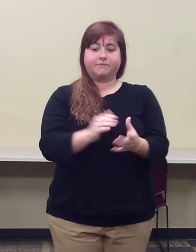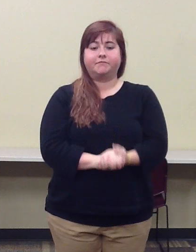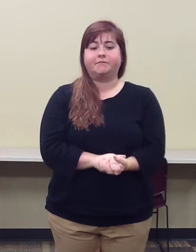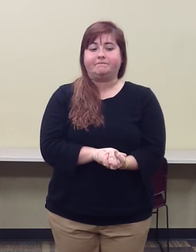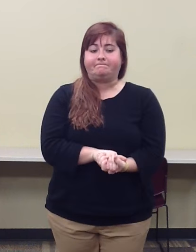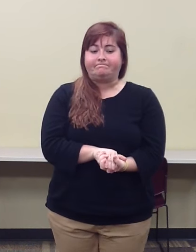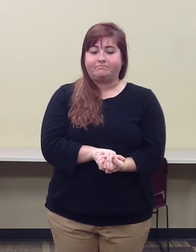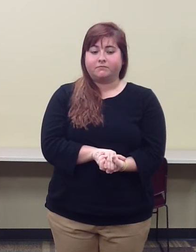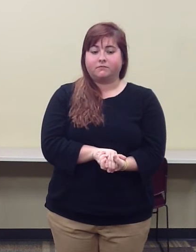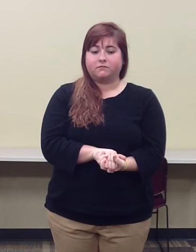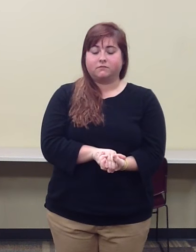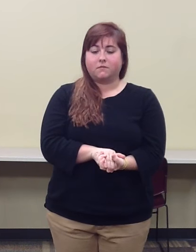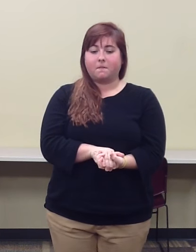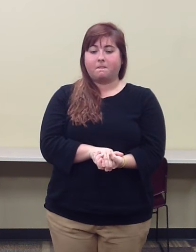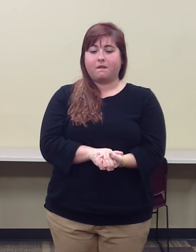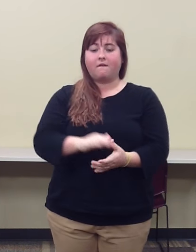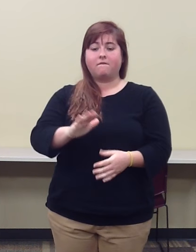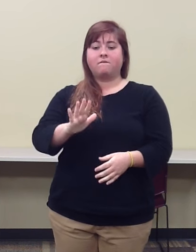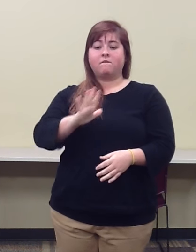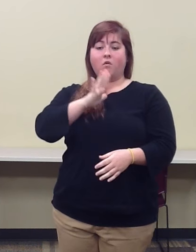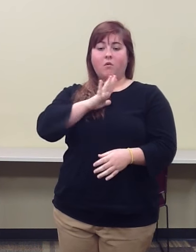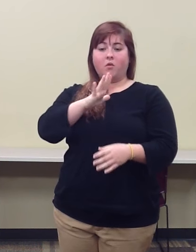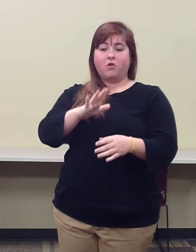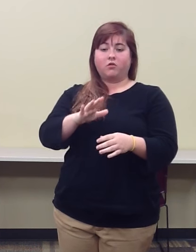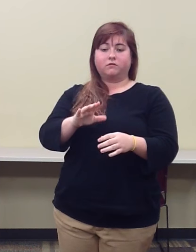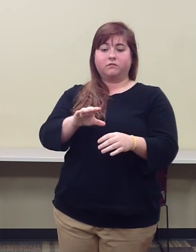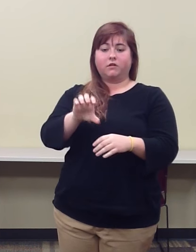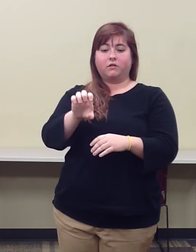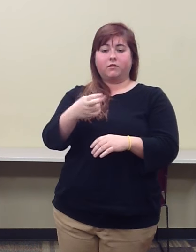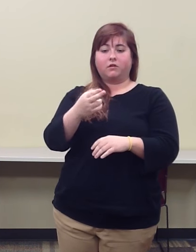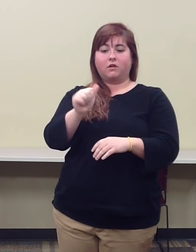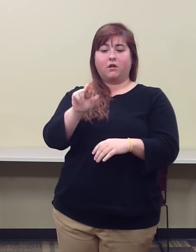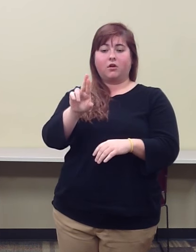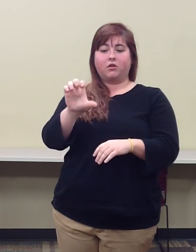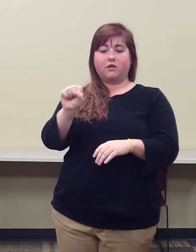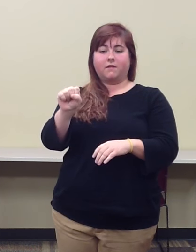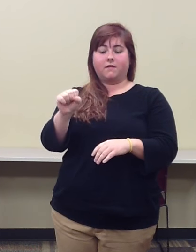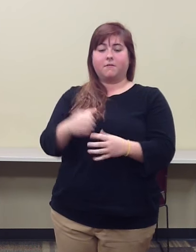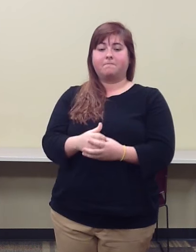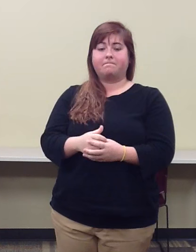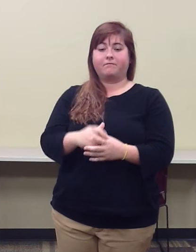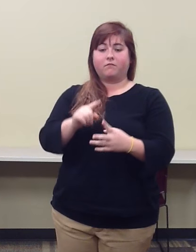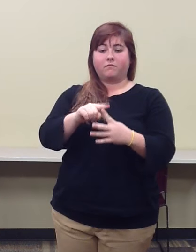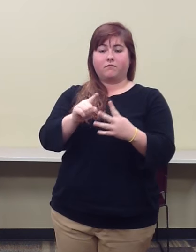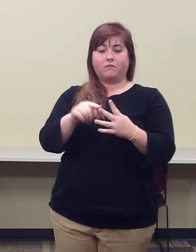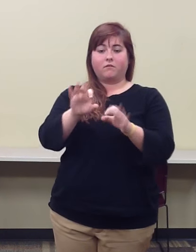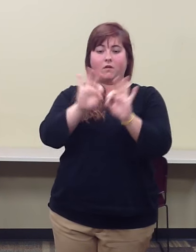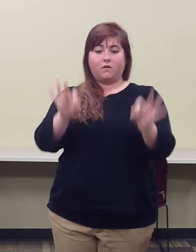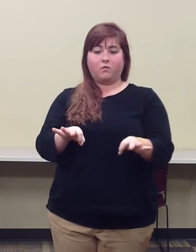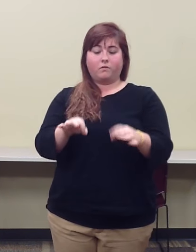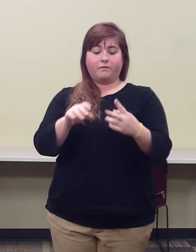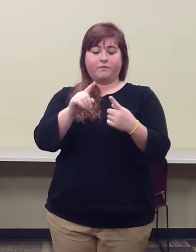prosecutor. The formal charges are made up in two forms. One is called an indictment, the other called an